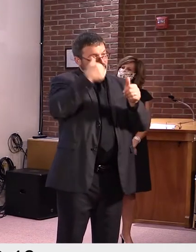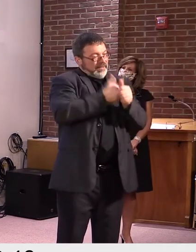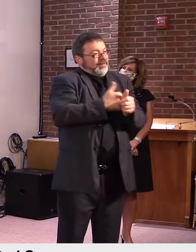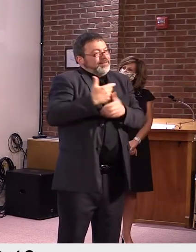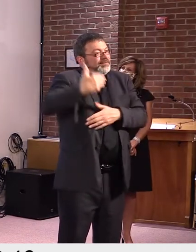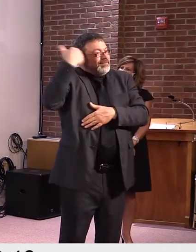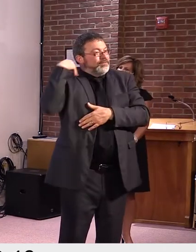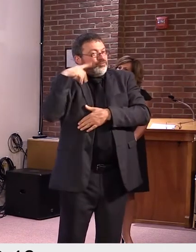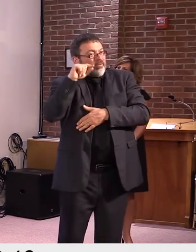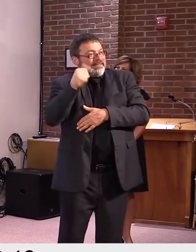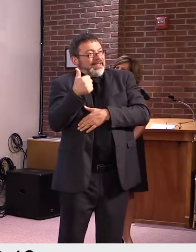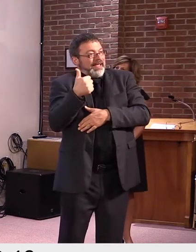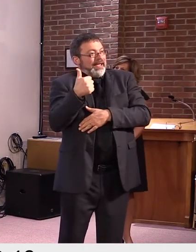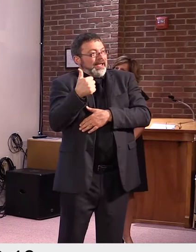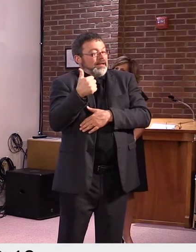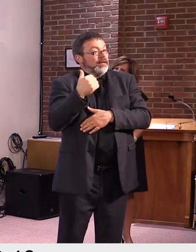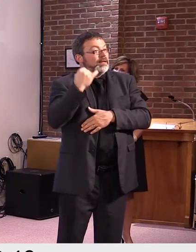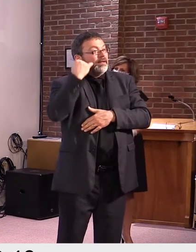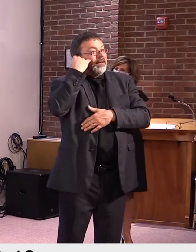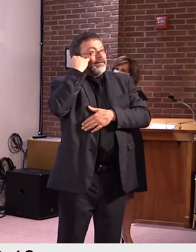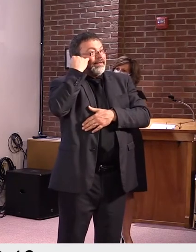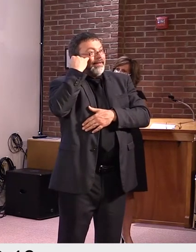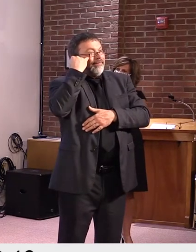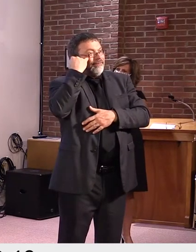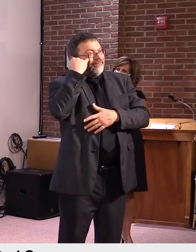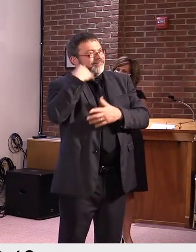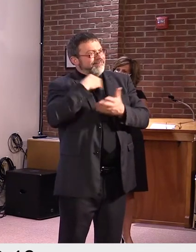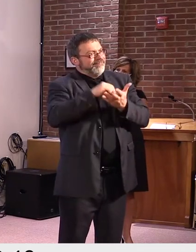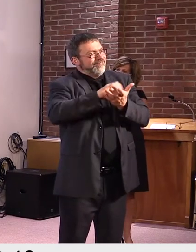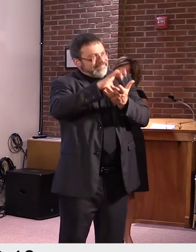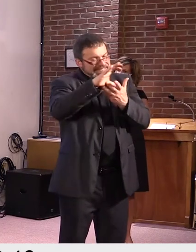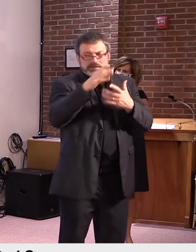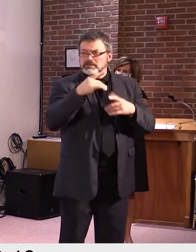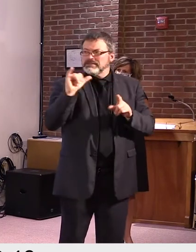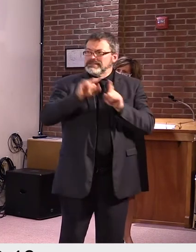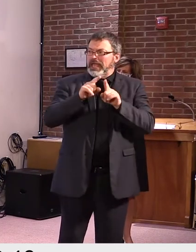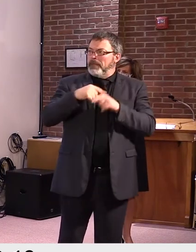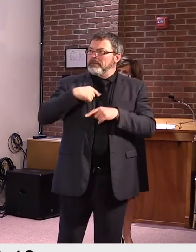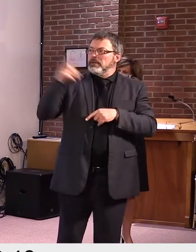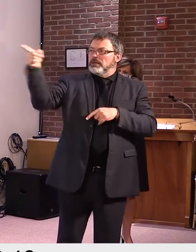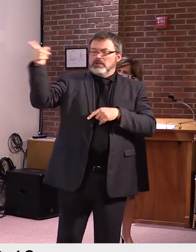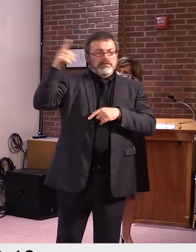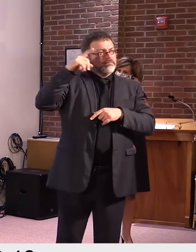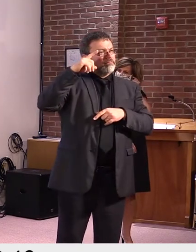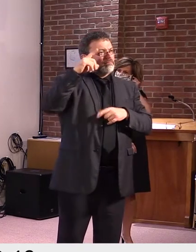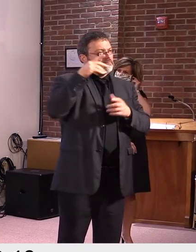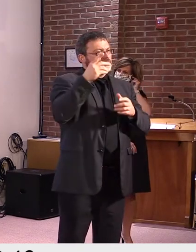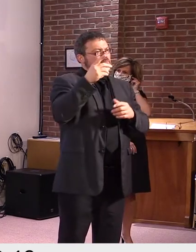a small tidbit on how that could be impacted. Vermont was able to receive